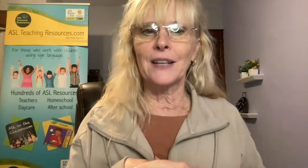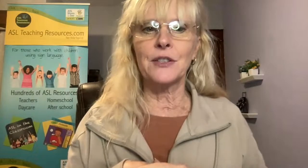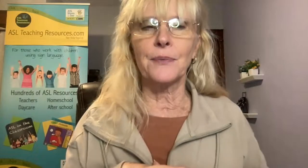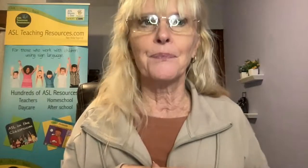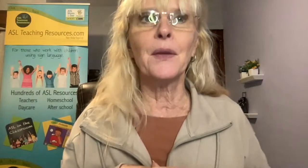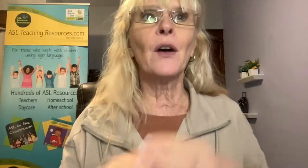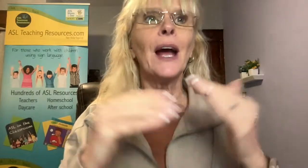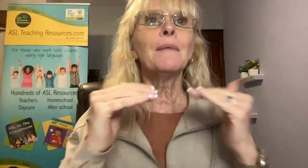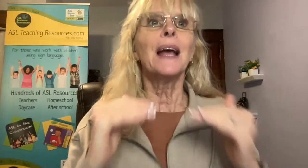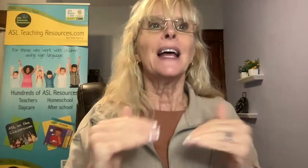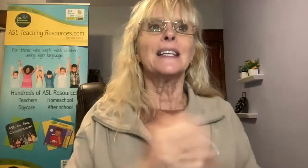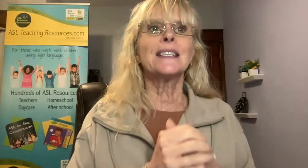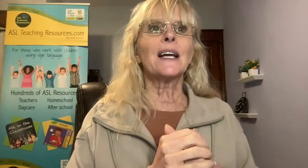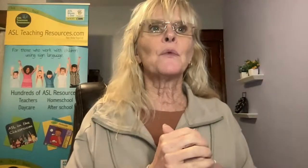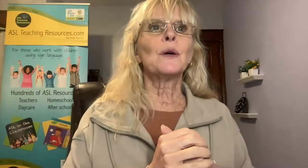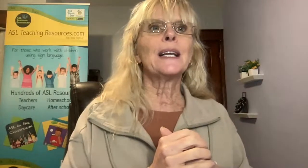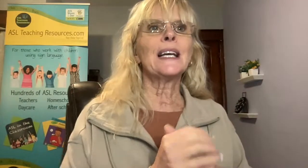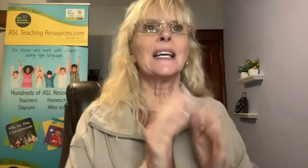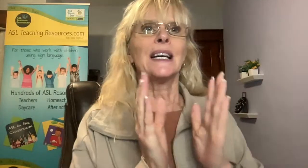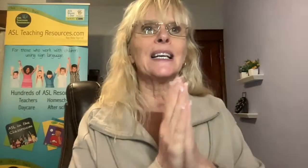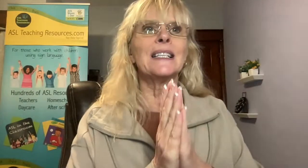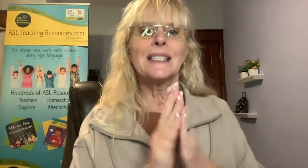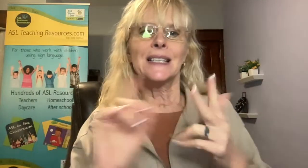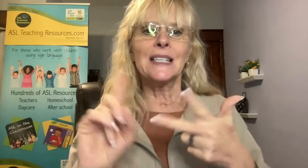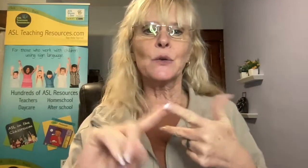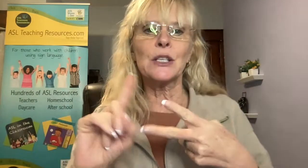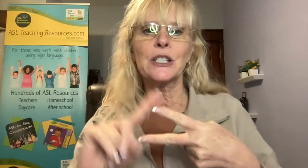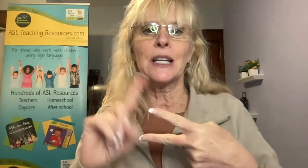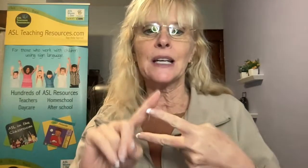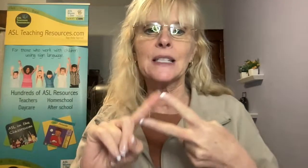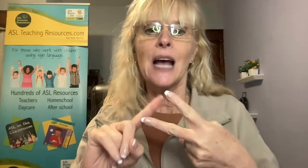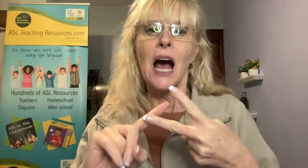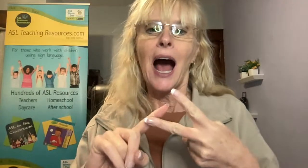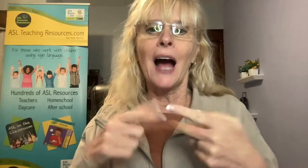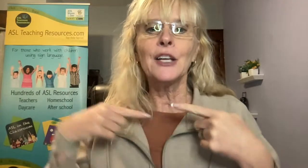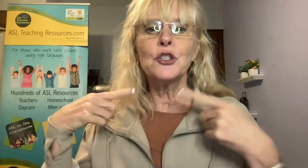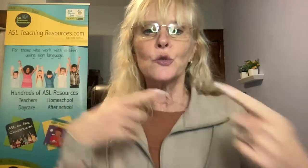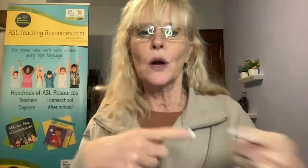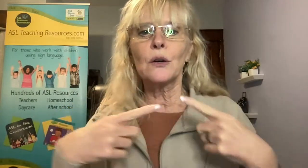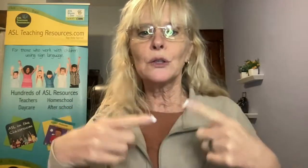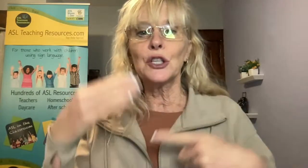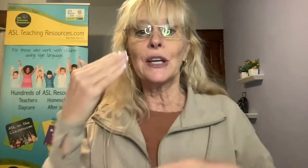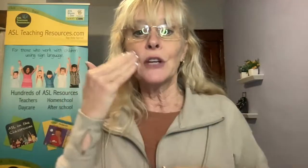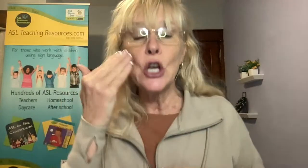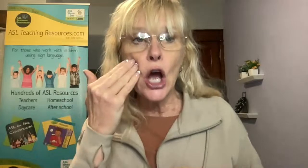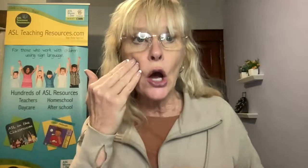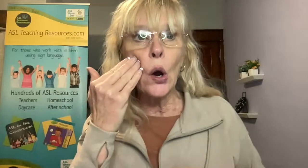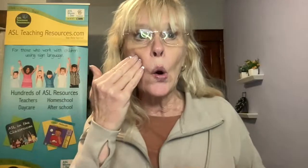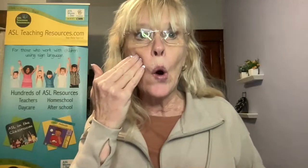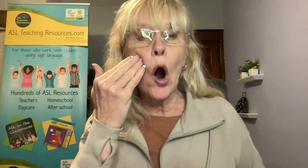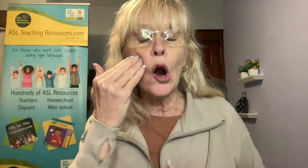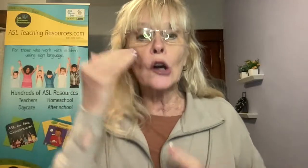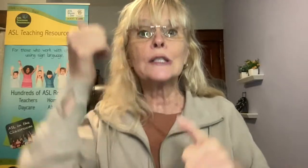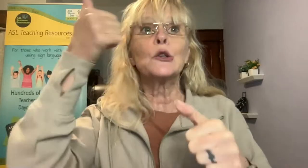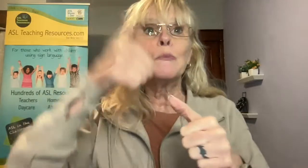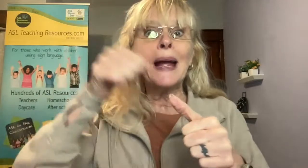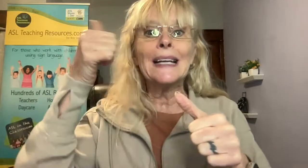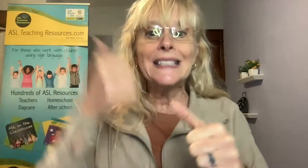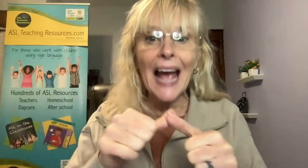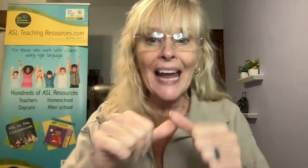answer. Okay. The second one is, this question is, I struggle to even know or to